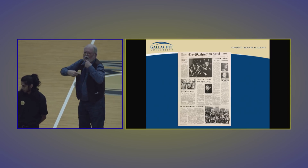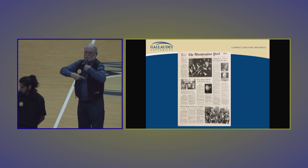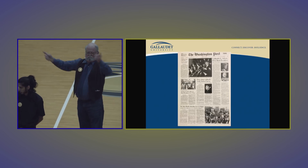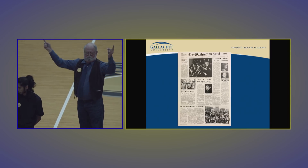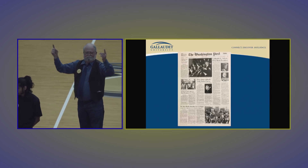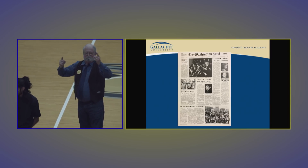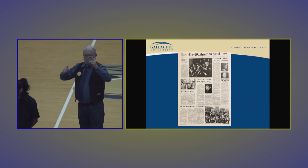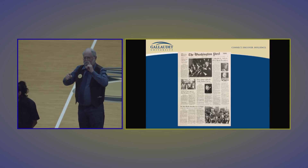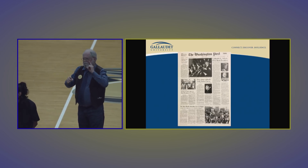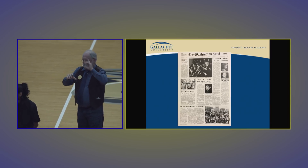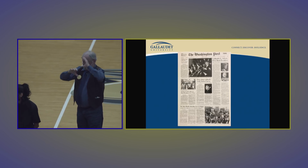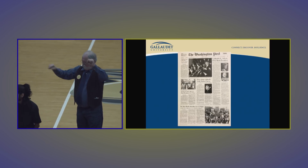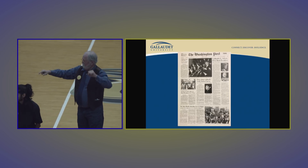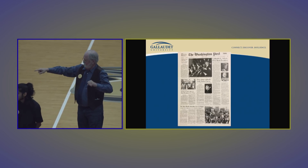to the announcement.